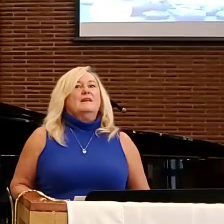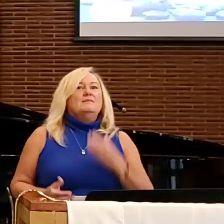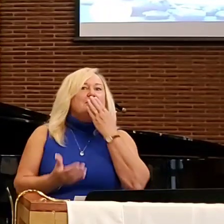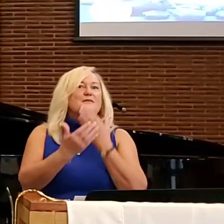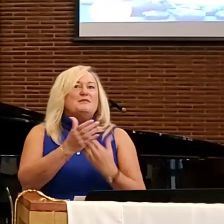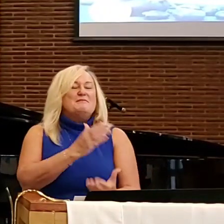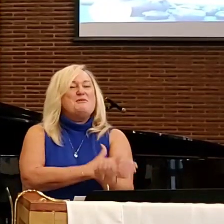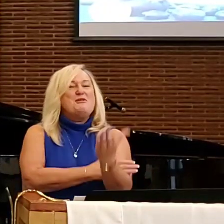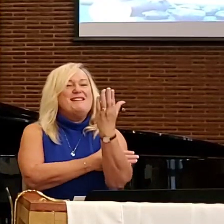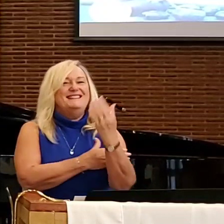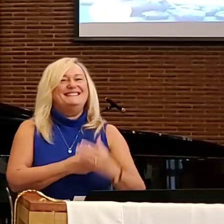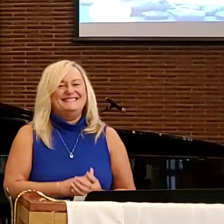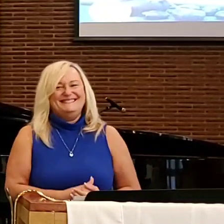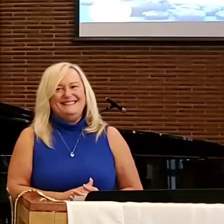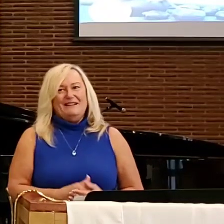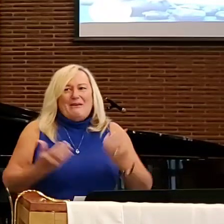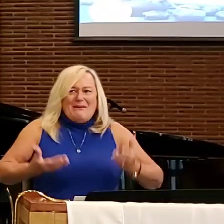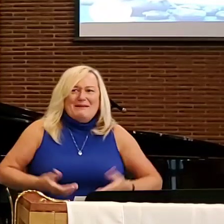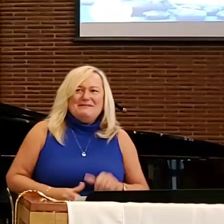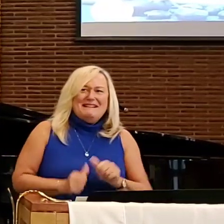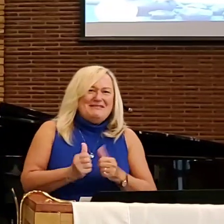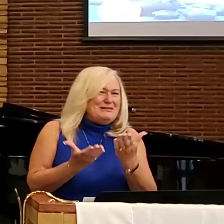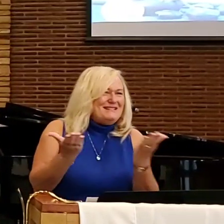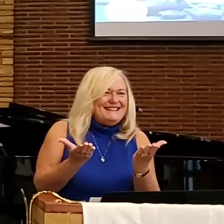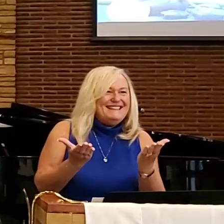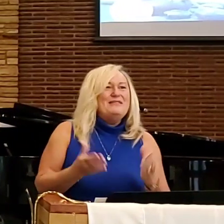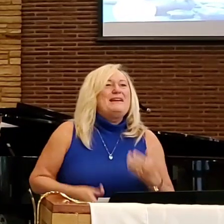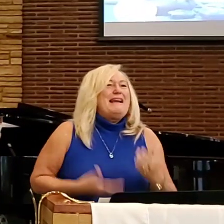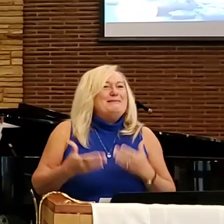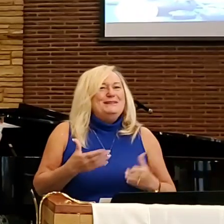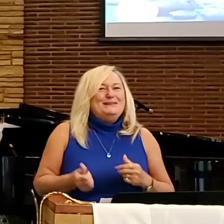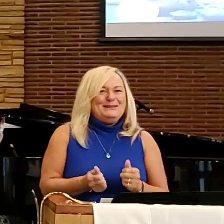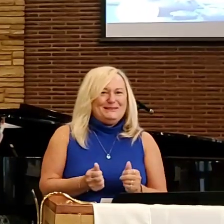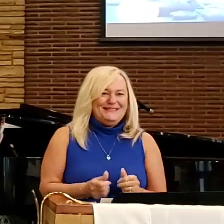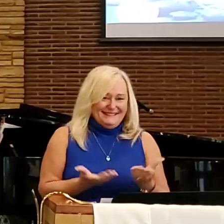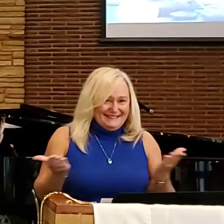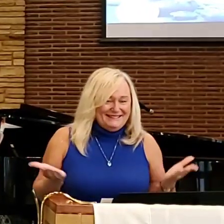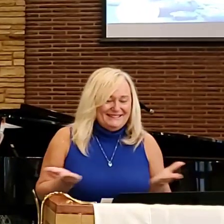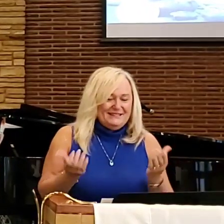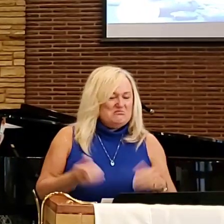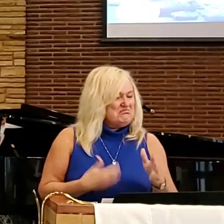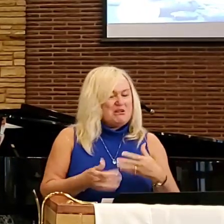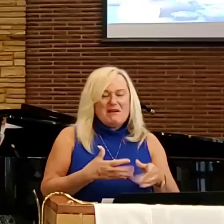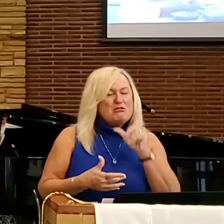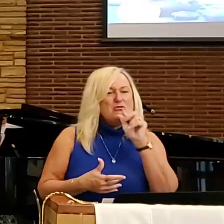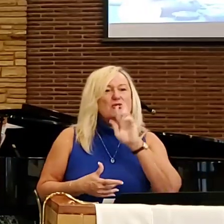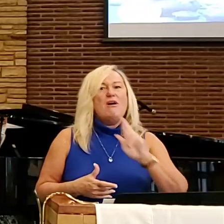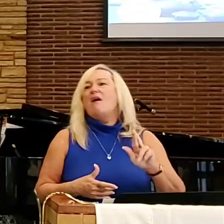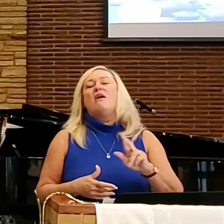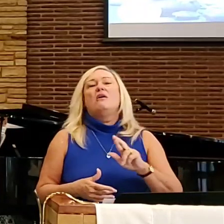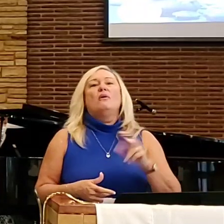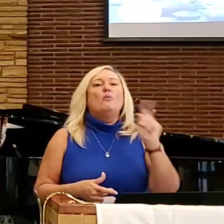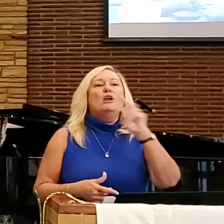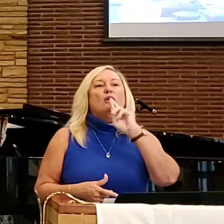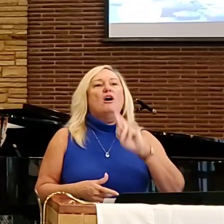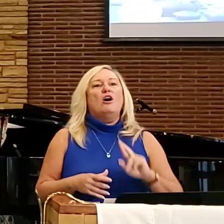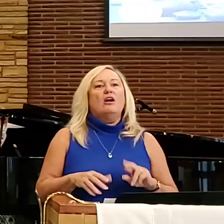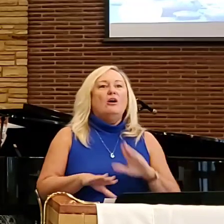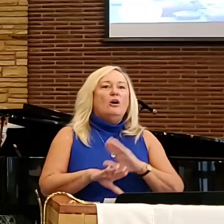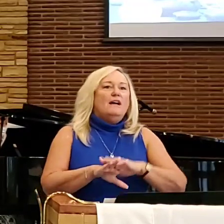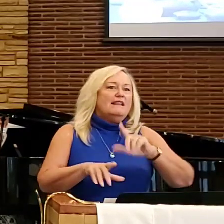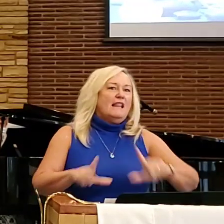Good morning. Good morning. Welcome to everyone. We are delighted you are here. No matter who you are or where you